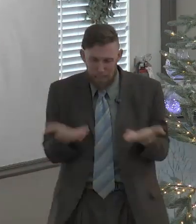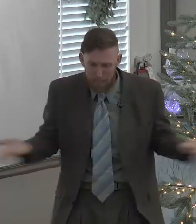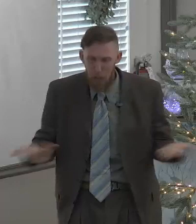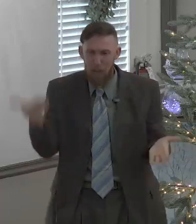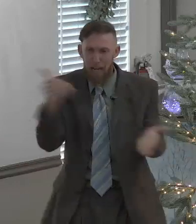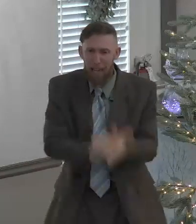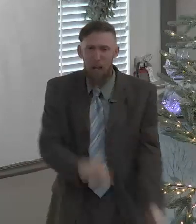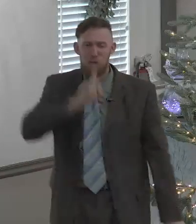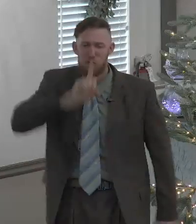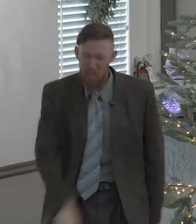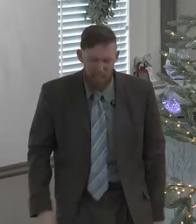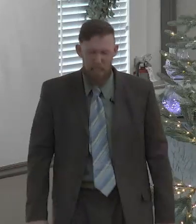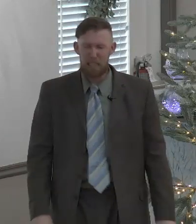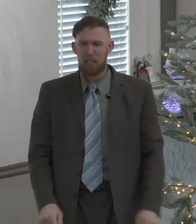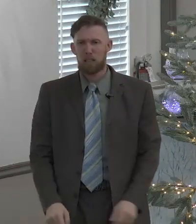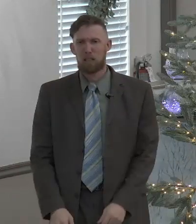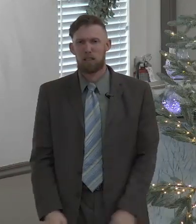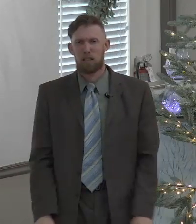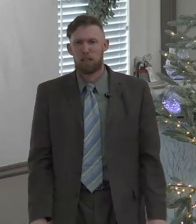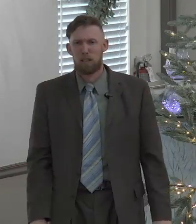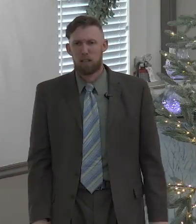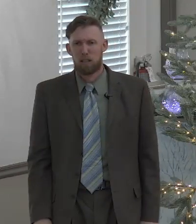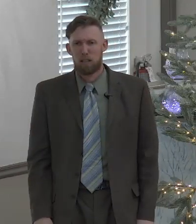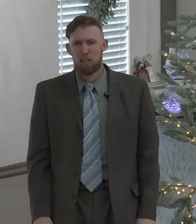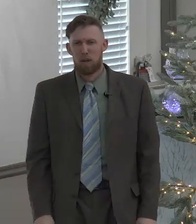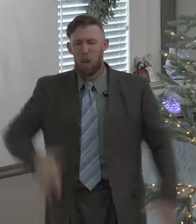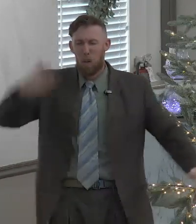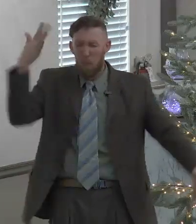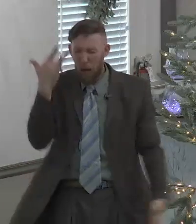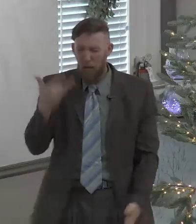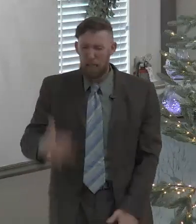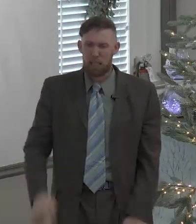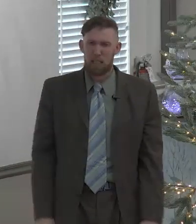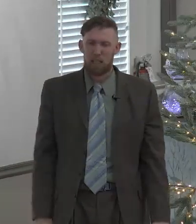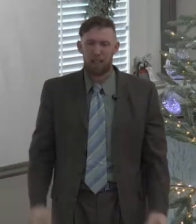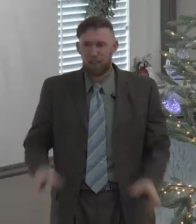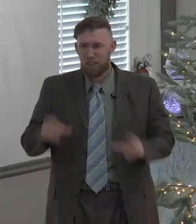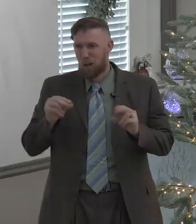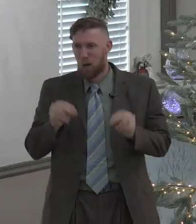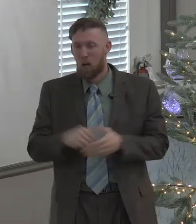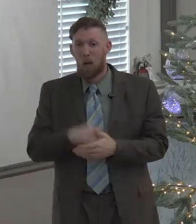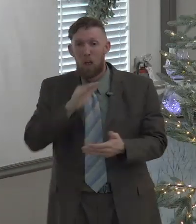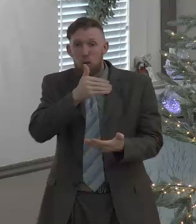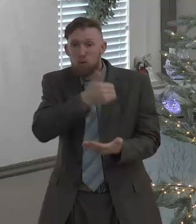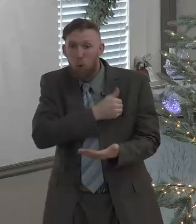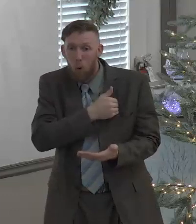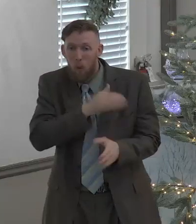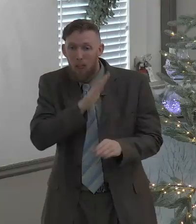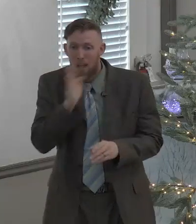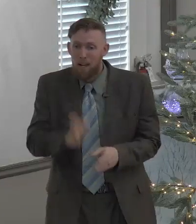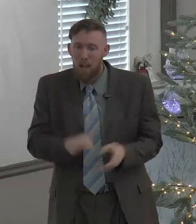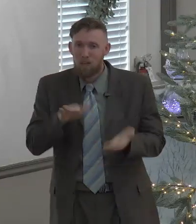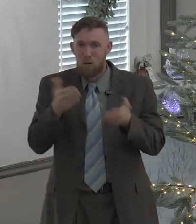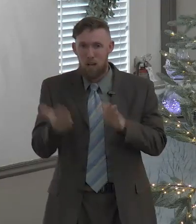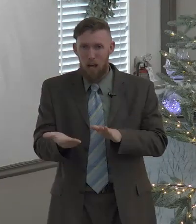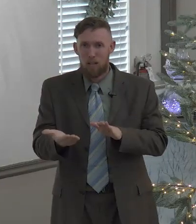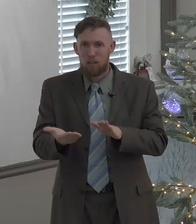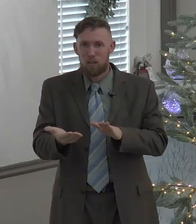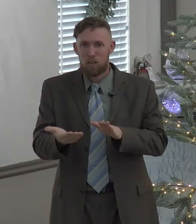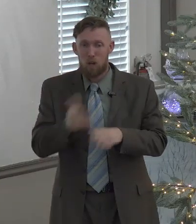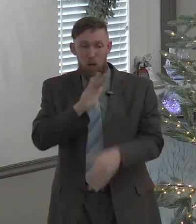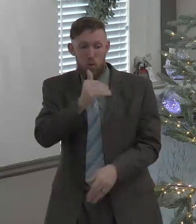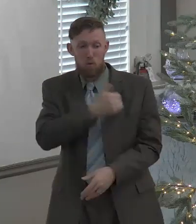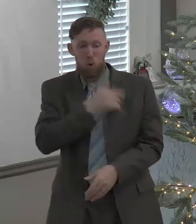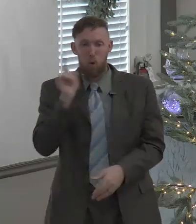but here I am, and then all of a sudden, poof, I'm back here. No, dear friend, the soul never